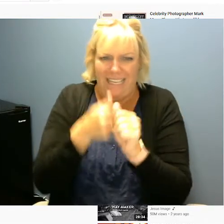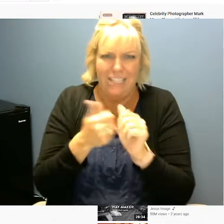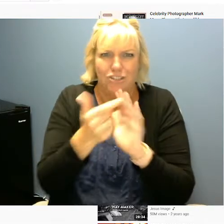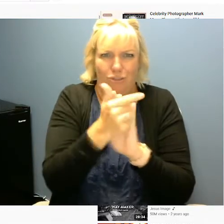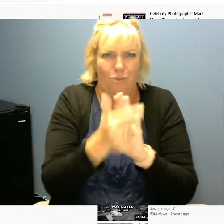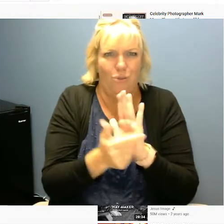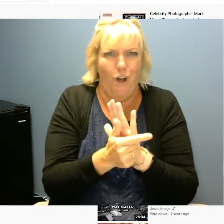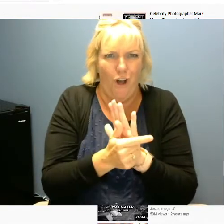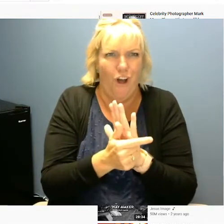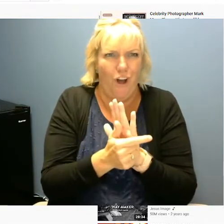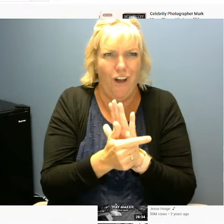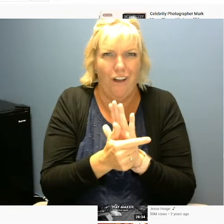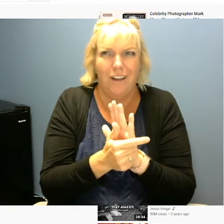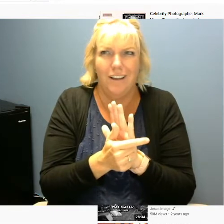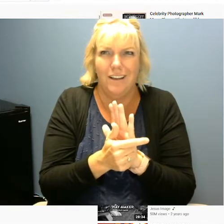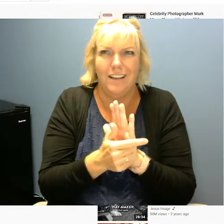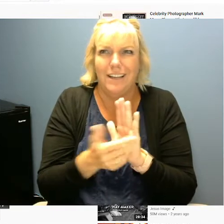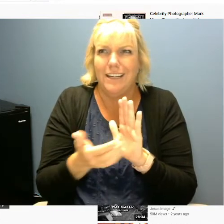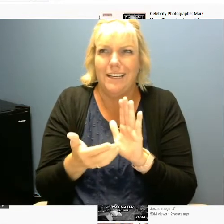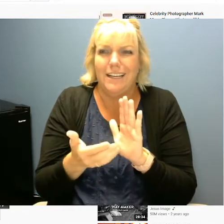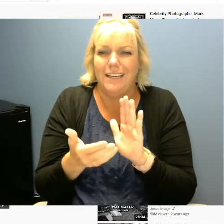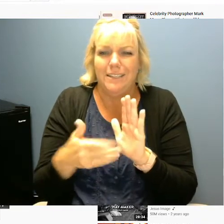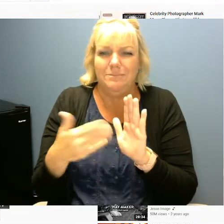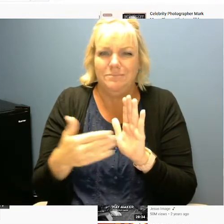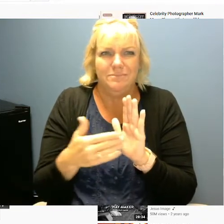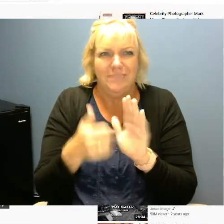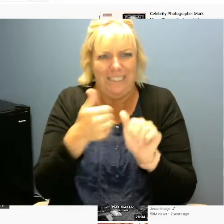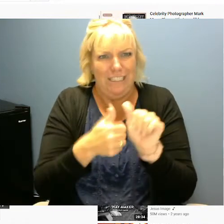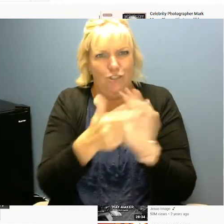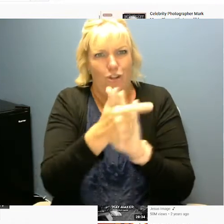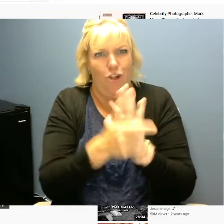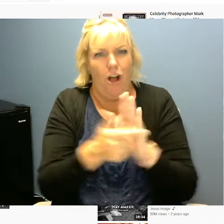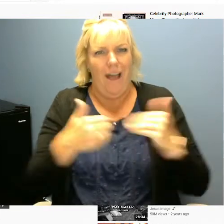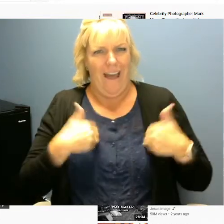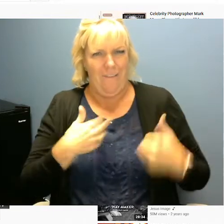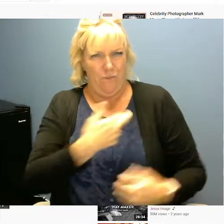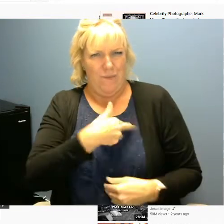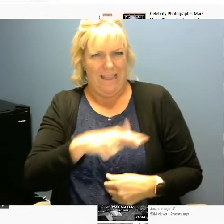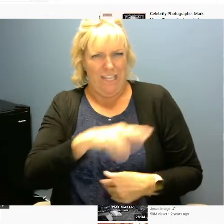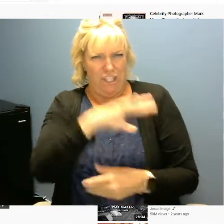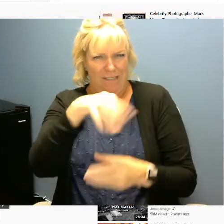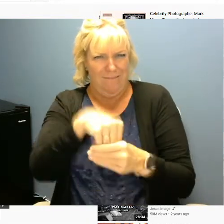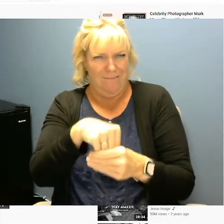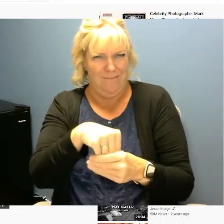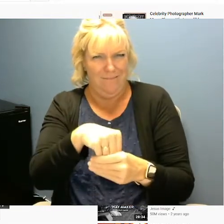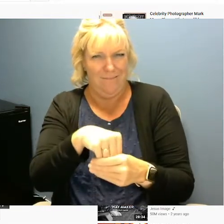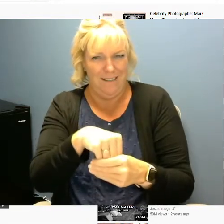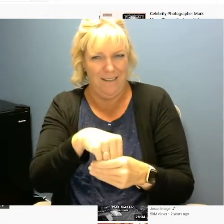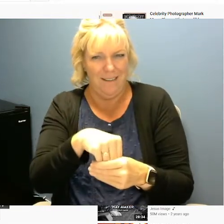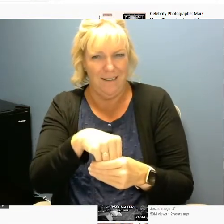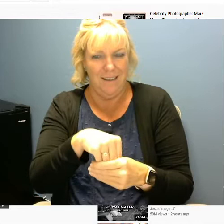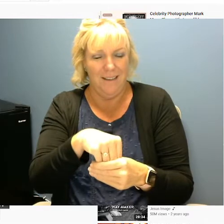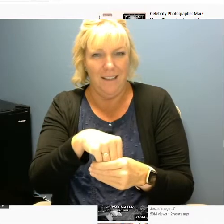seeped in religious precepts,